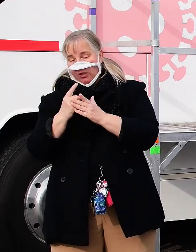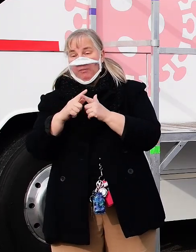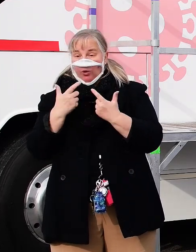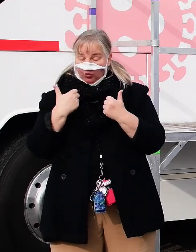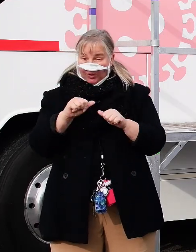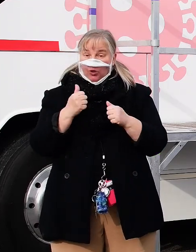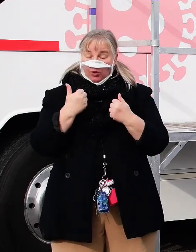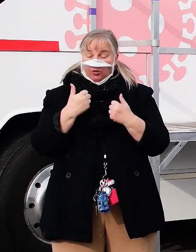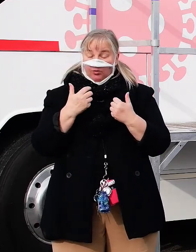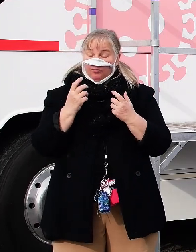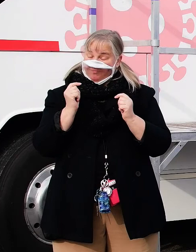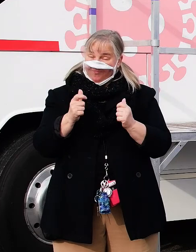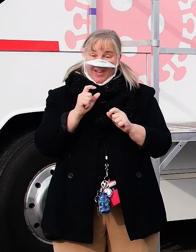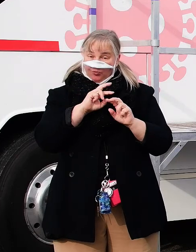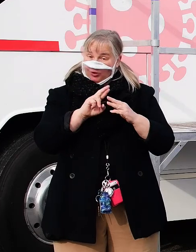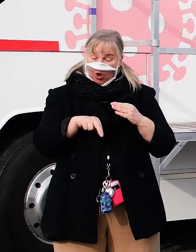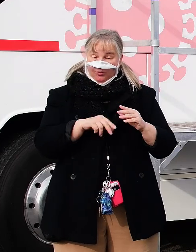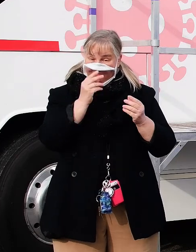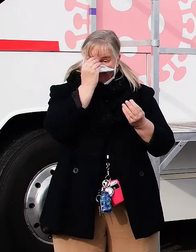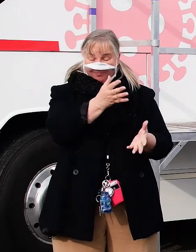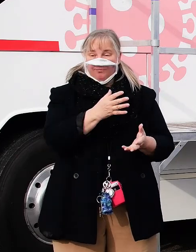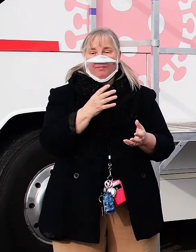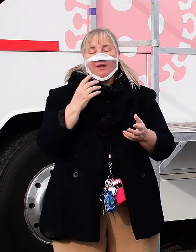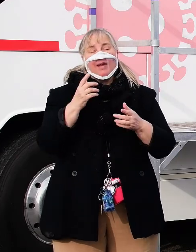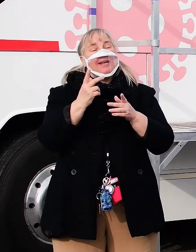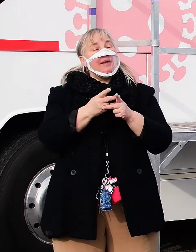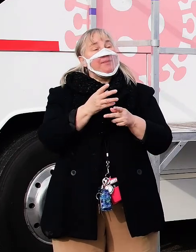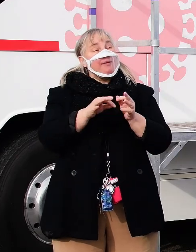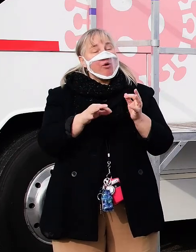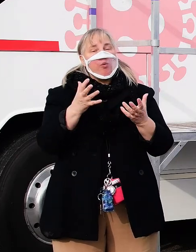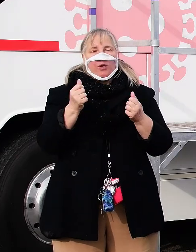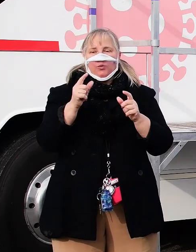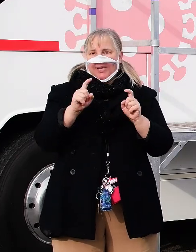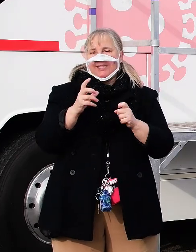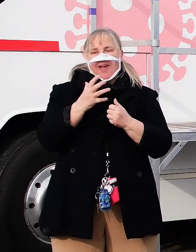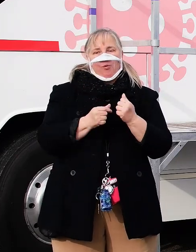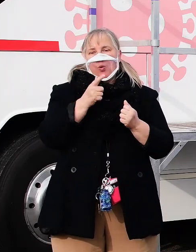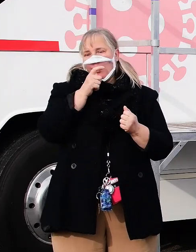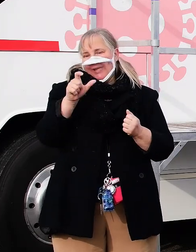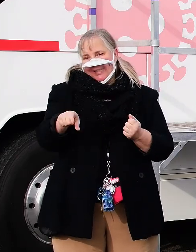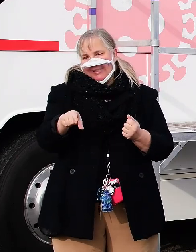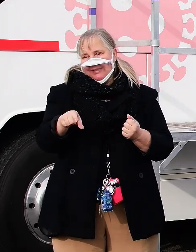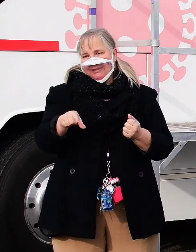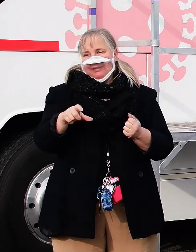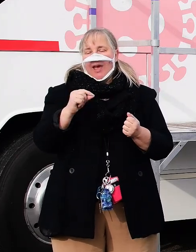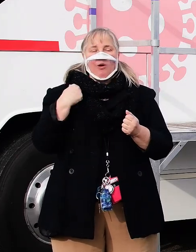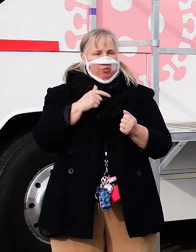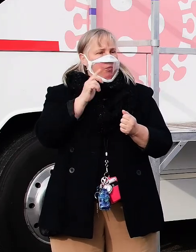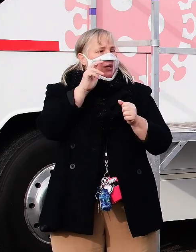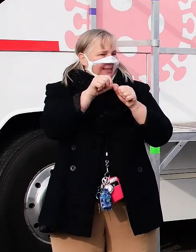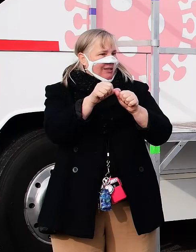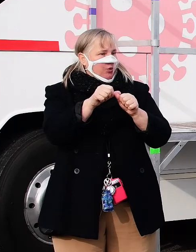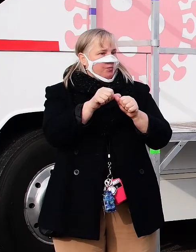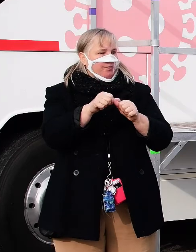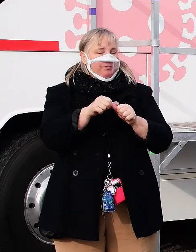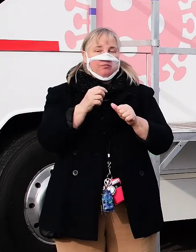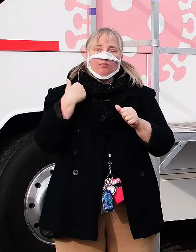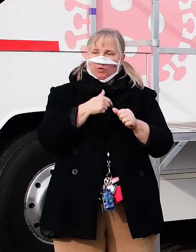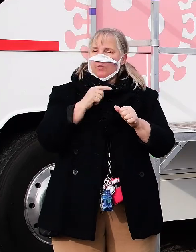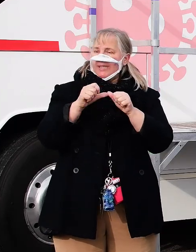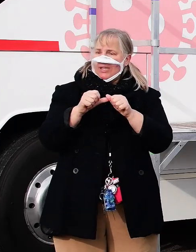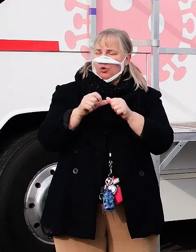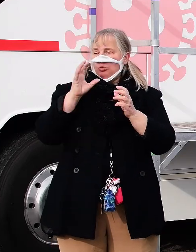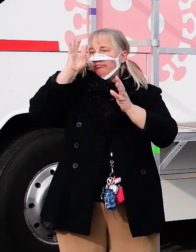And to keep things simple, we want to be able to test everyone that needs to be tested. And we will continue to do that. We'll continue to